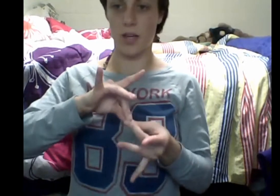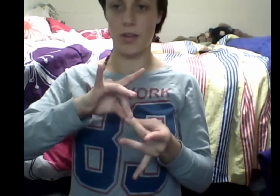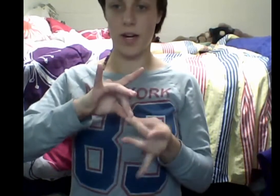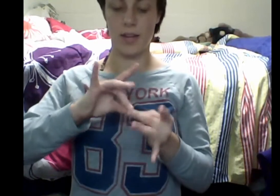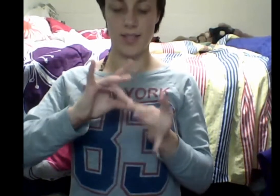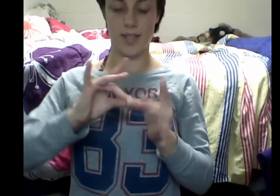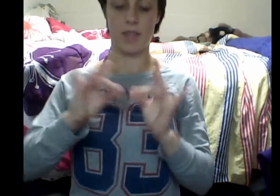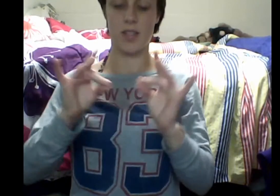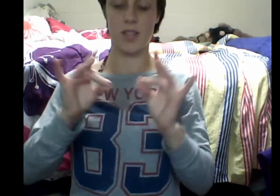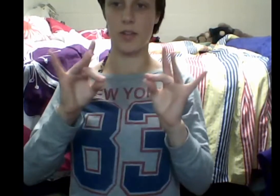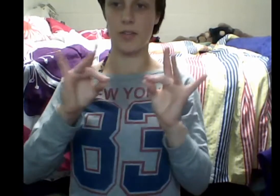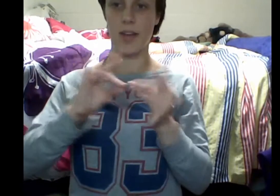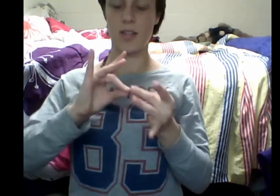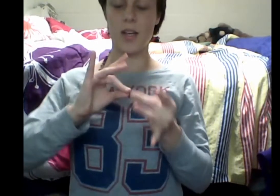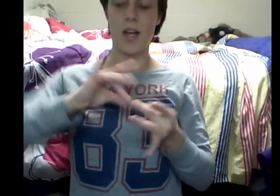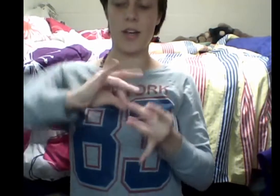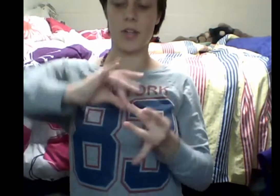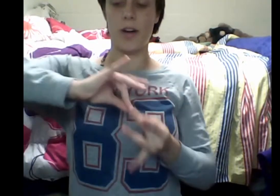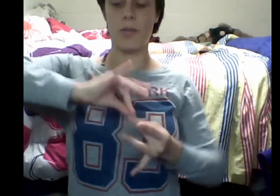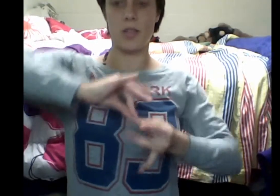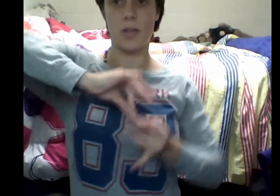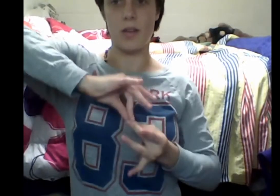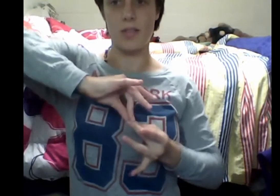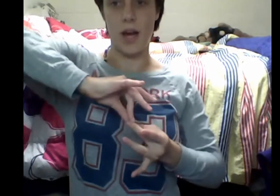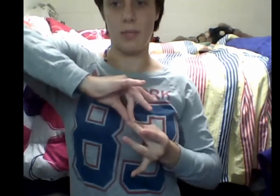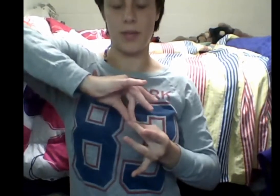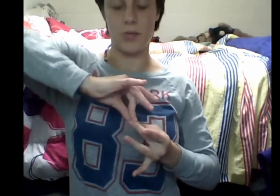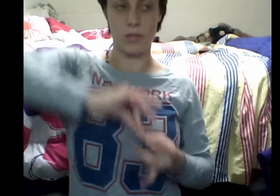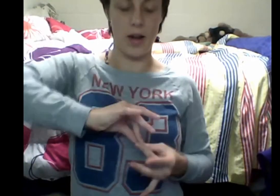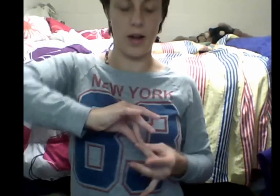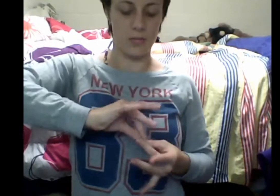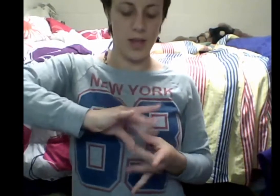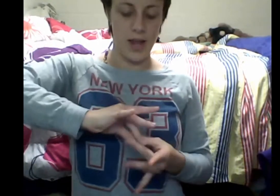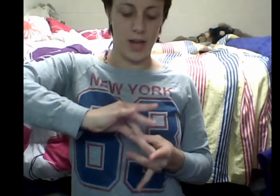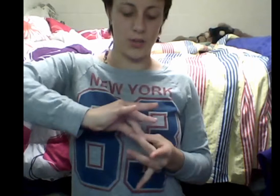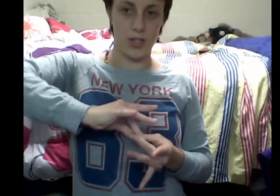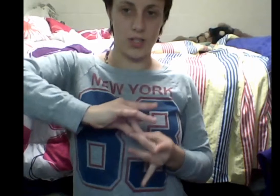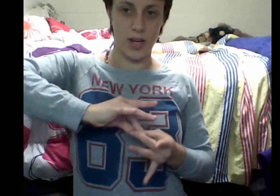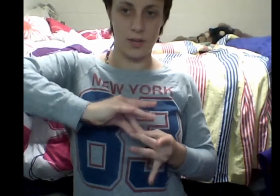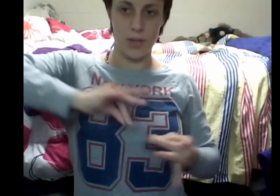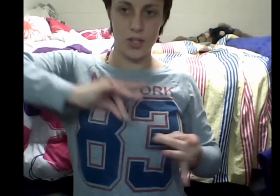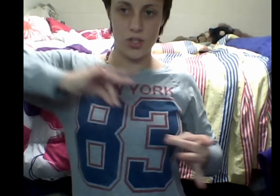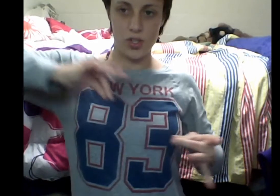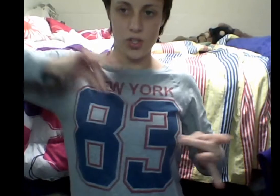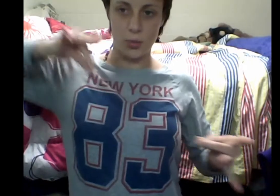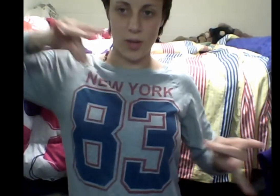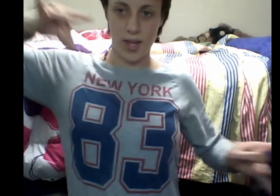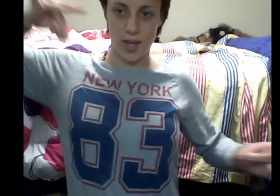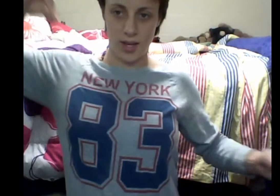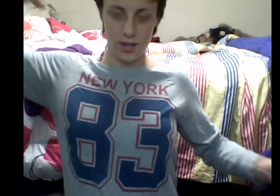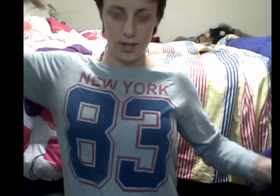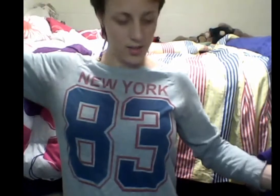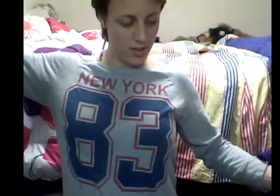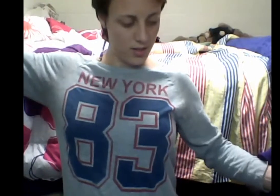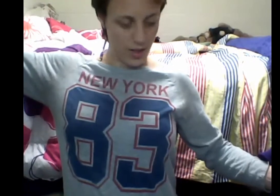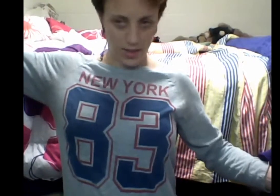kind of kissing if this is their face. And your right one's going to be on top, left one's on bottom, and you just kind of pinch away like